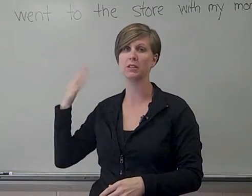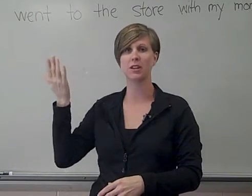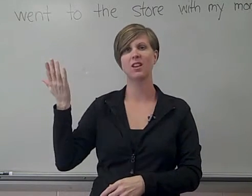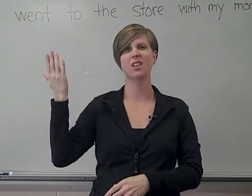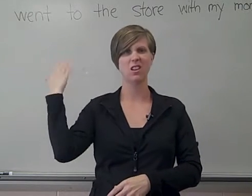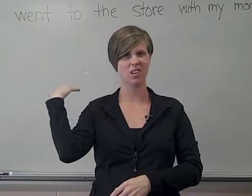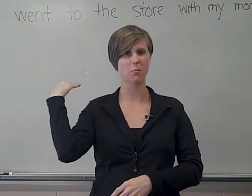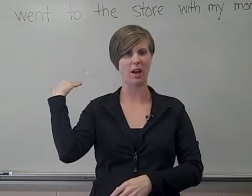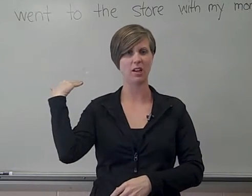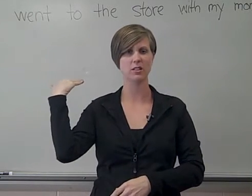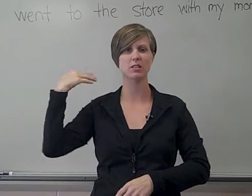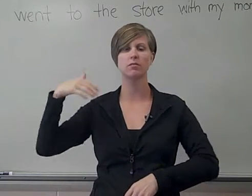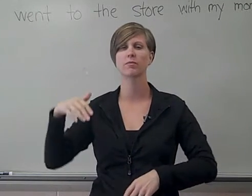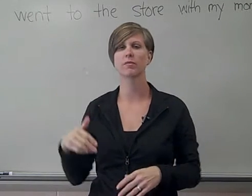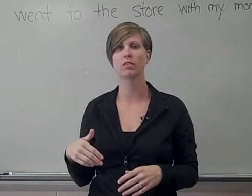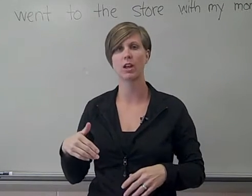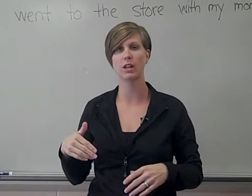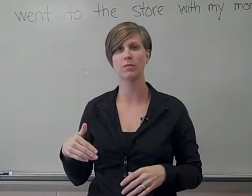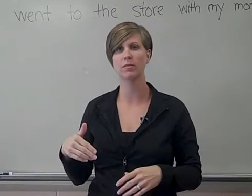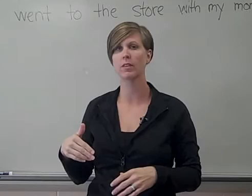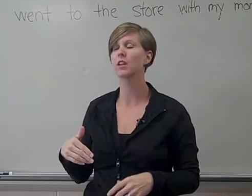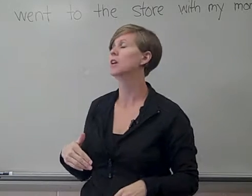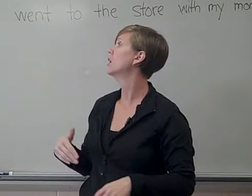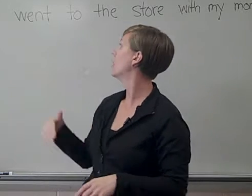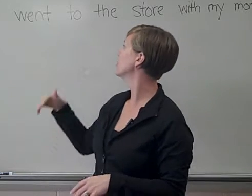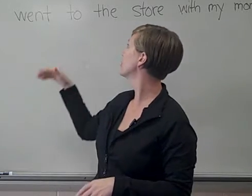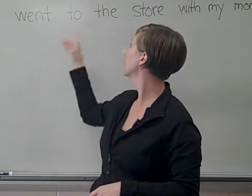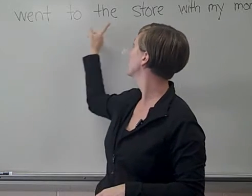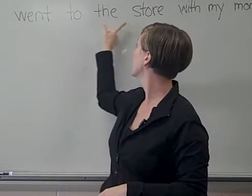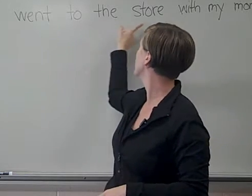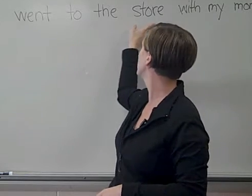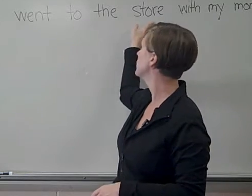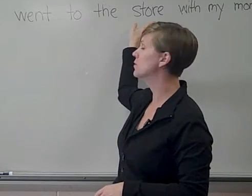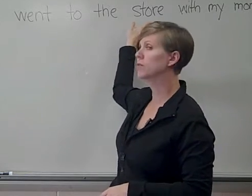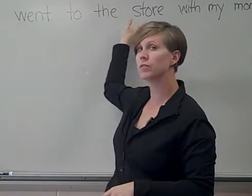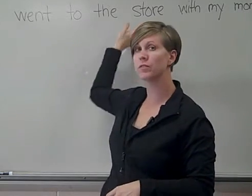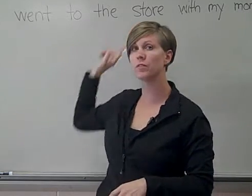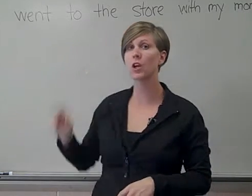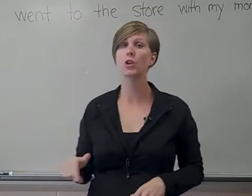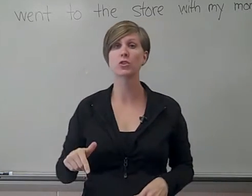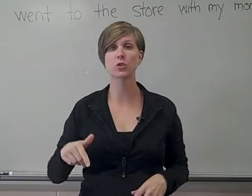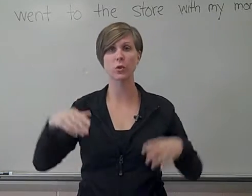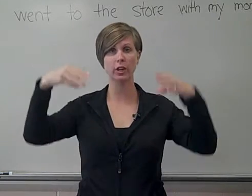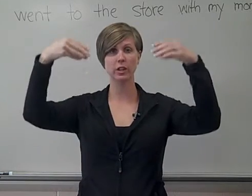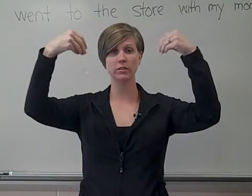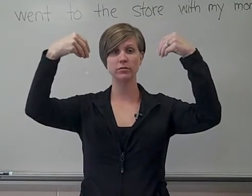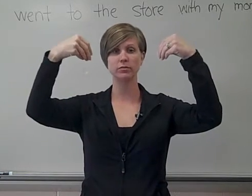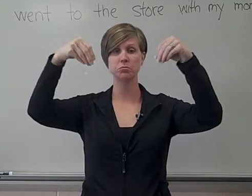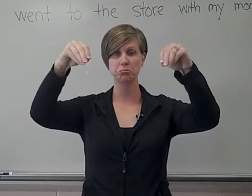means in the past, okay? Also, the word store.